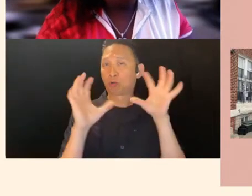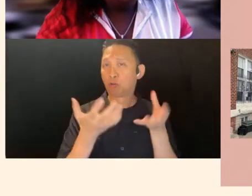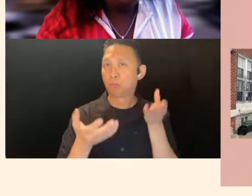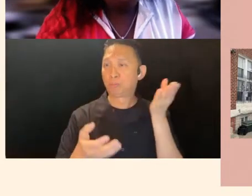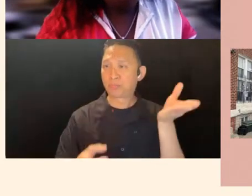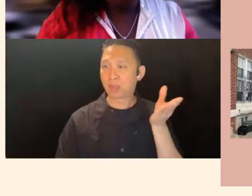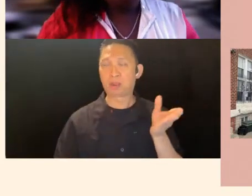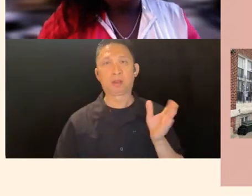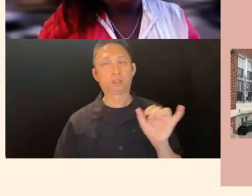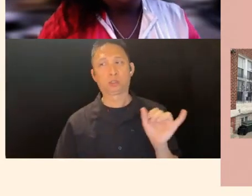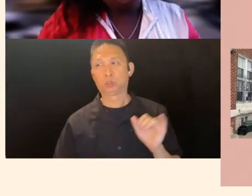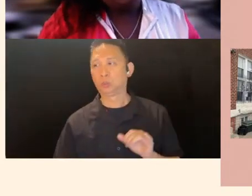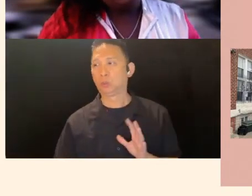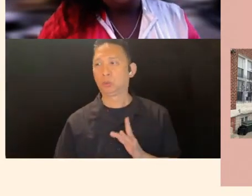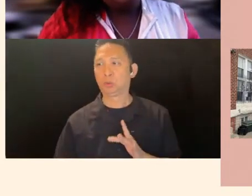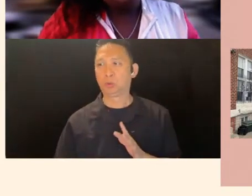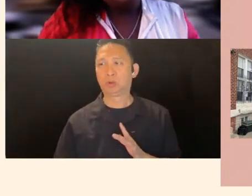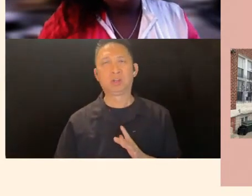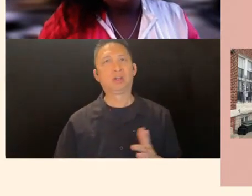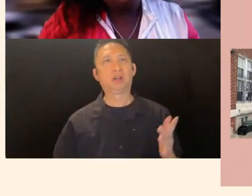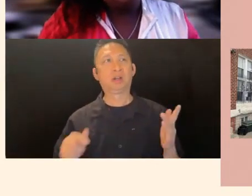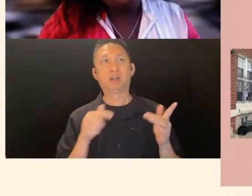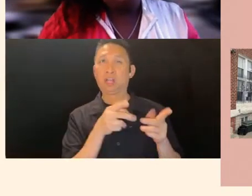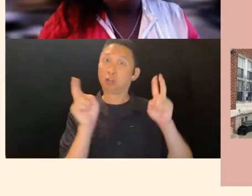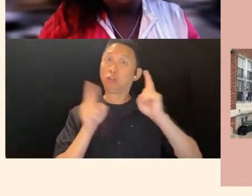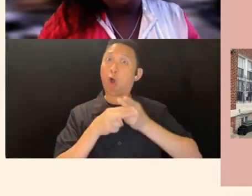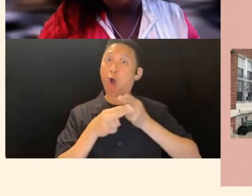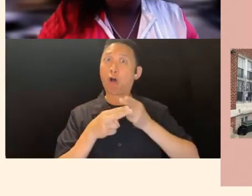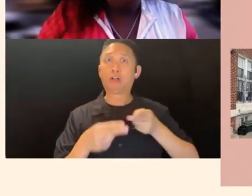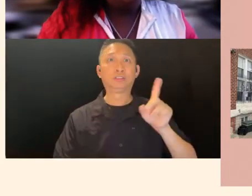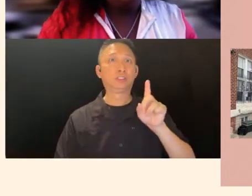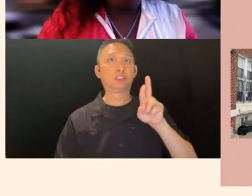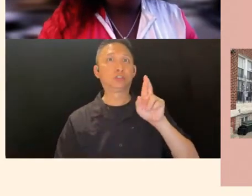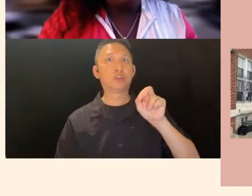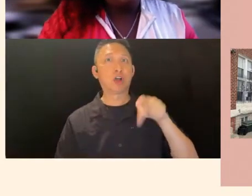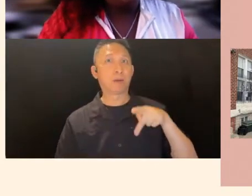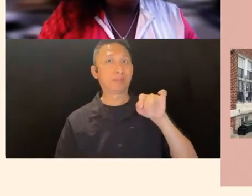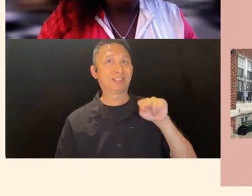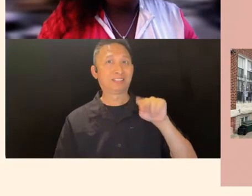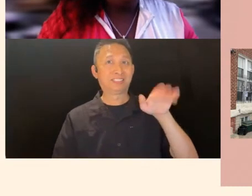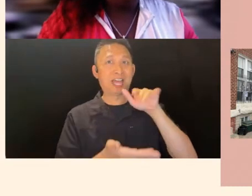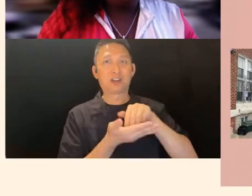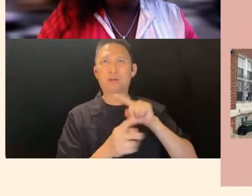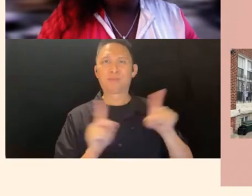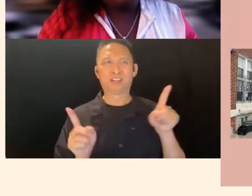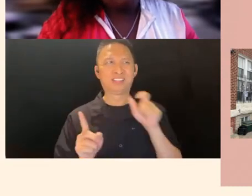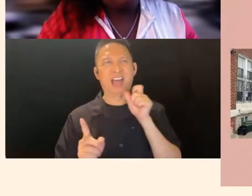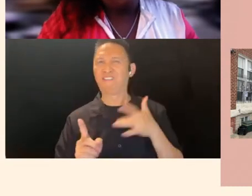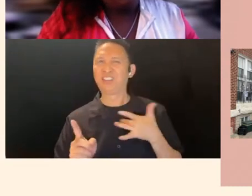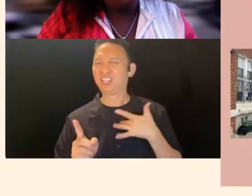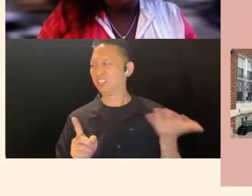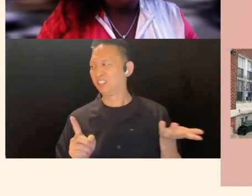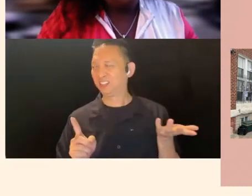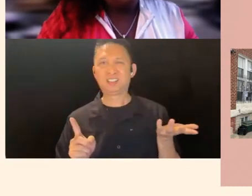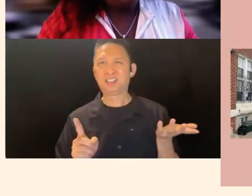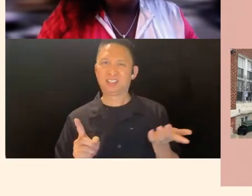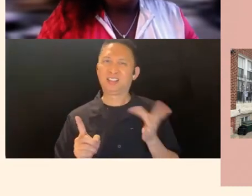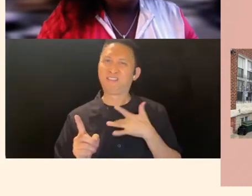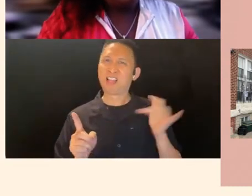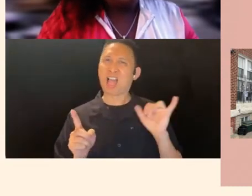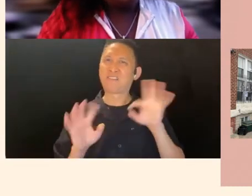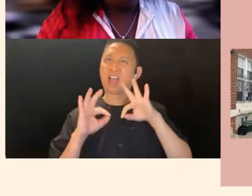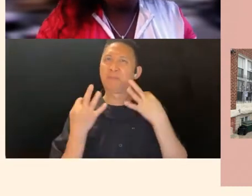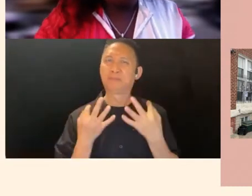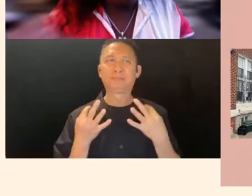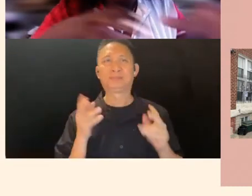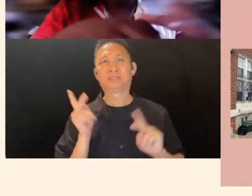it's a drop-in center, but it doesn't feel like a drop-in center. It's literally like a family. Like you come in, you hang out, you chill, you talk.